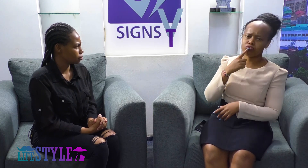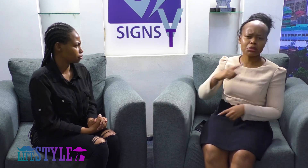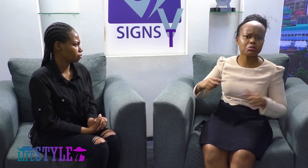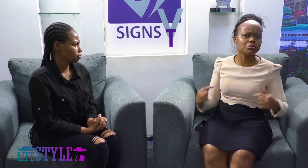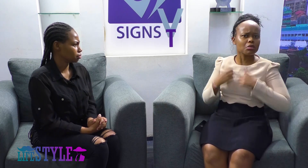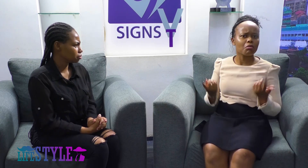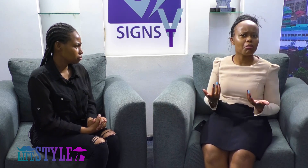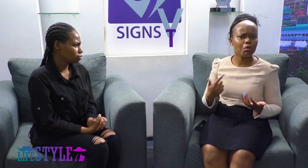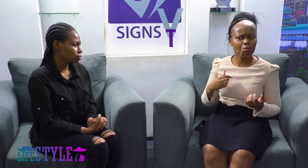when I was born,